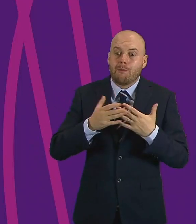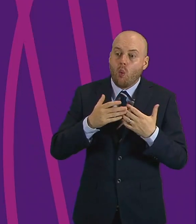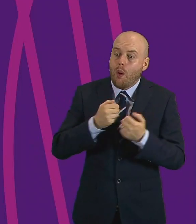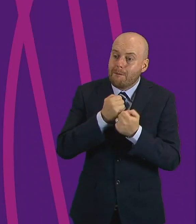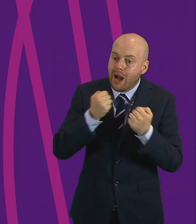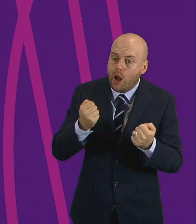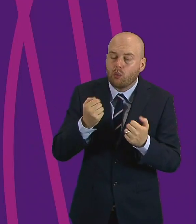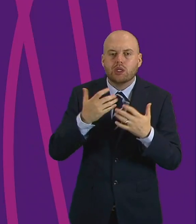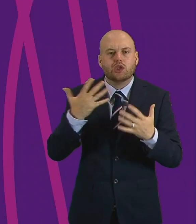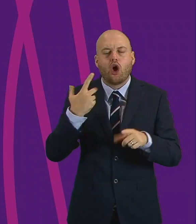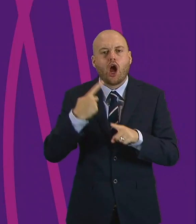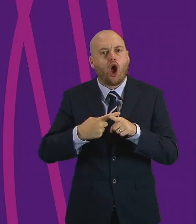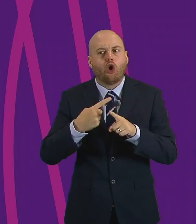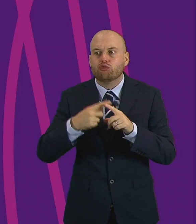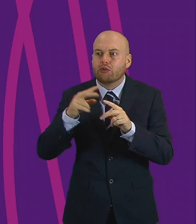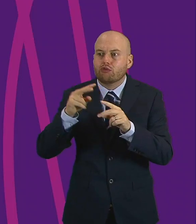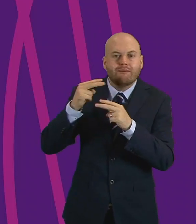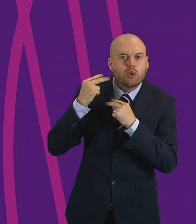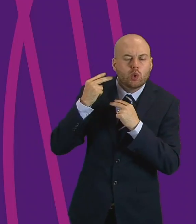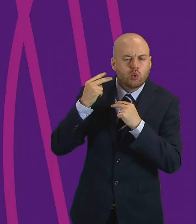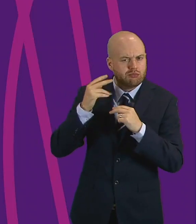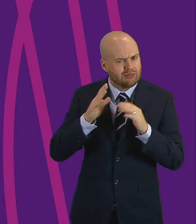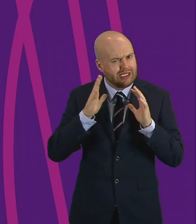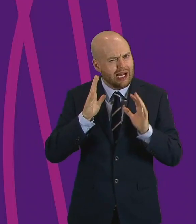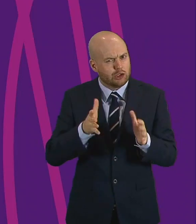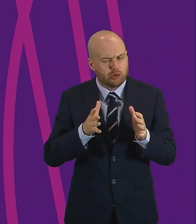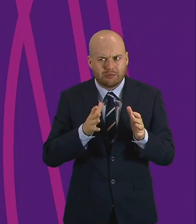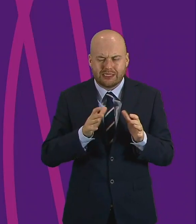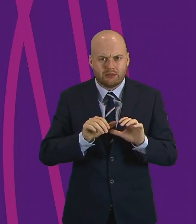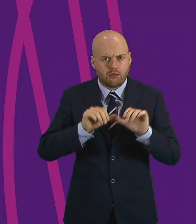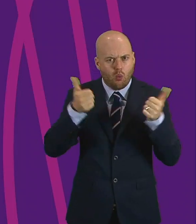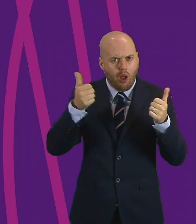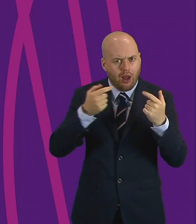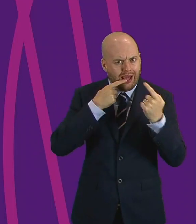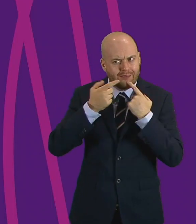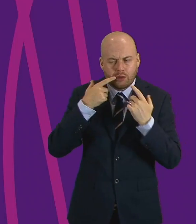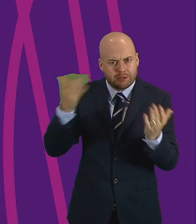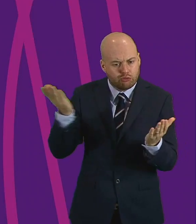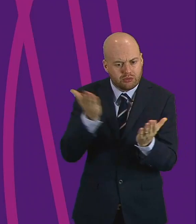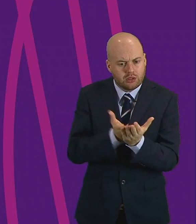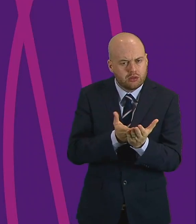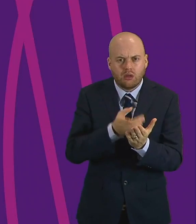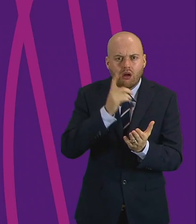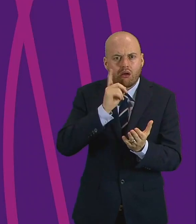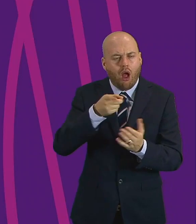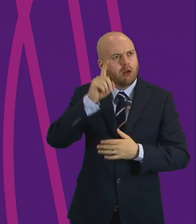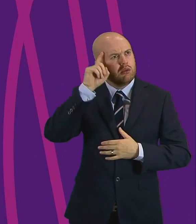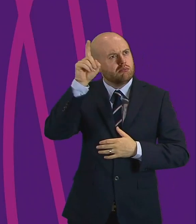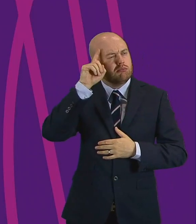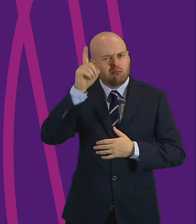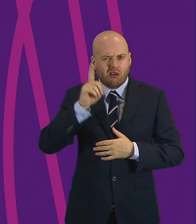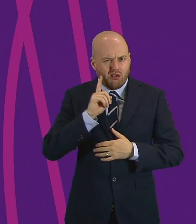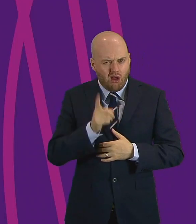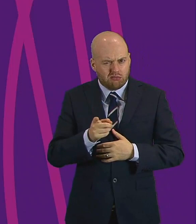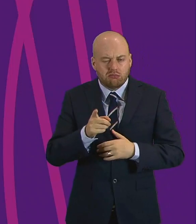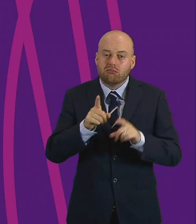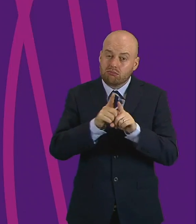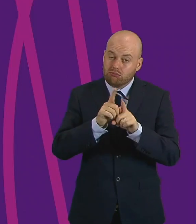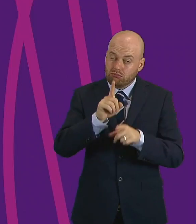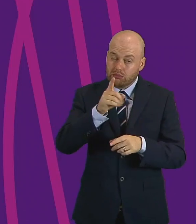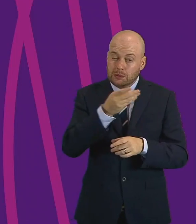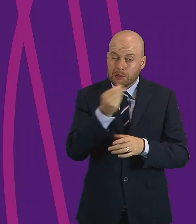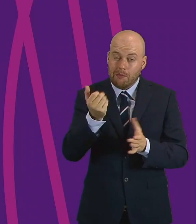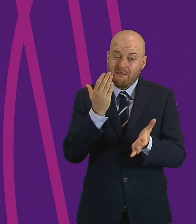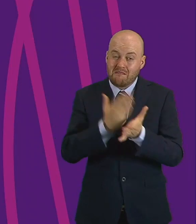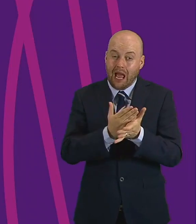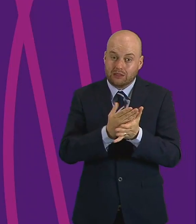fiscal framework with a heavy dose of scepticism. Let's recall a few facts. First, the fiscal framework was, of course, a